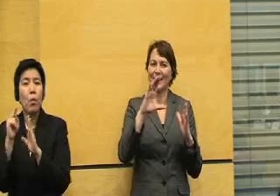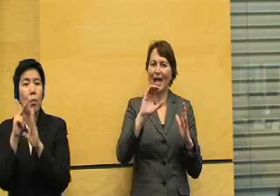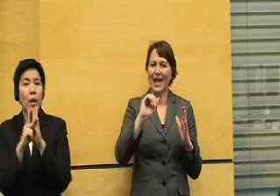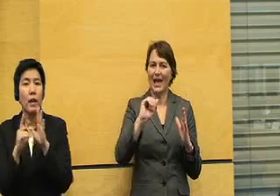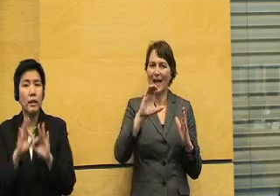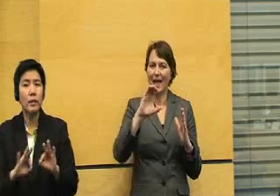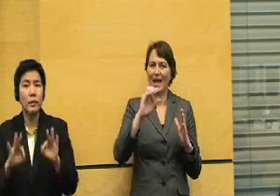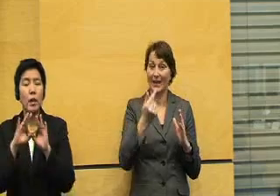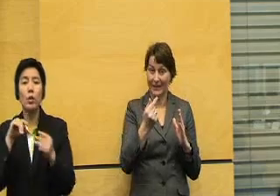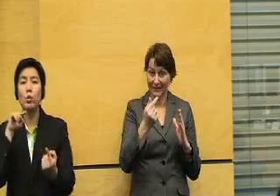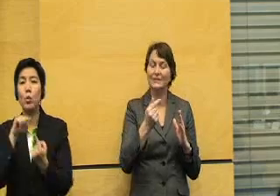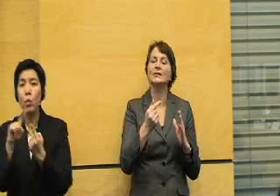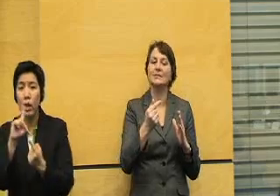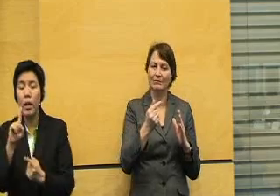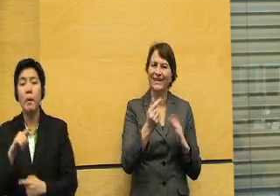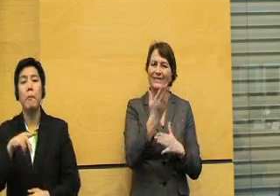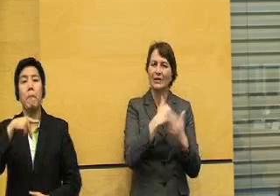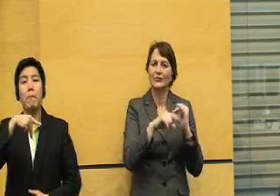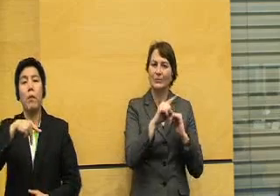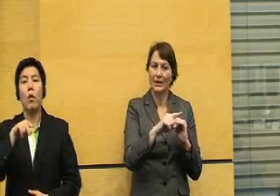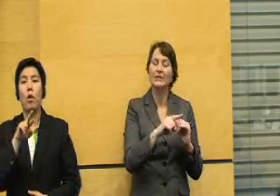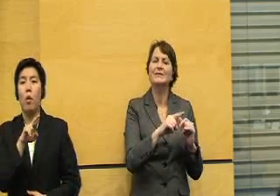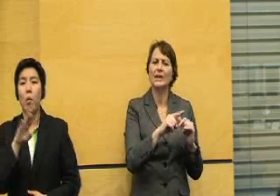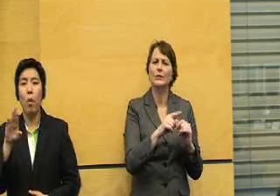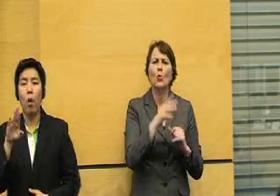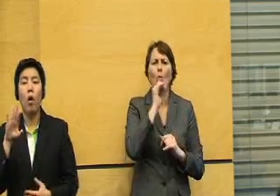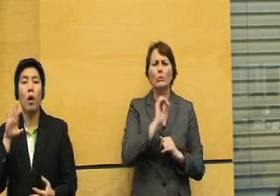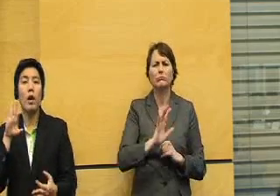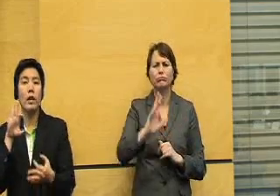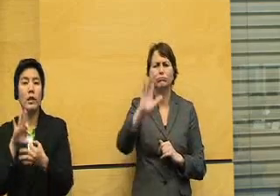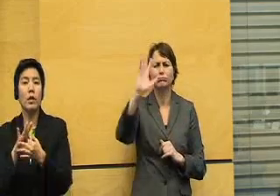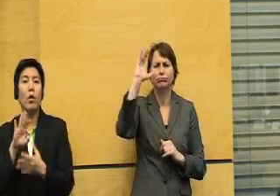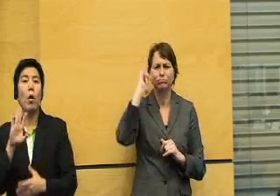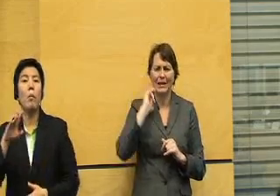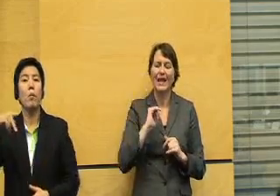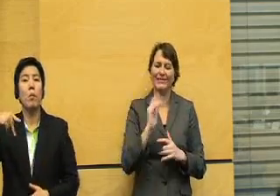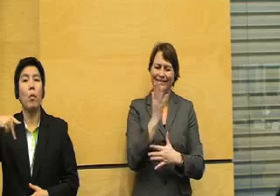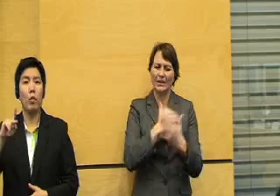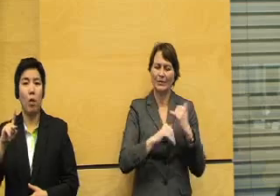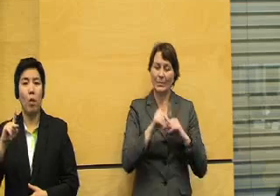the old Rehabilitation for Persons with Disability Act